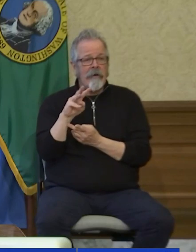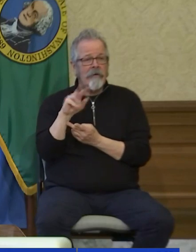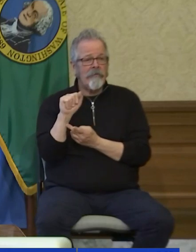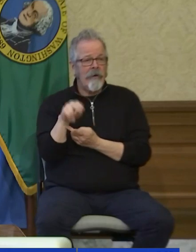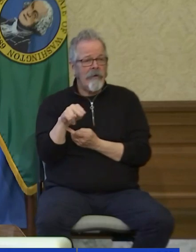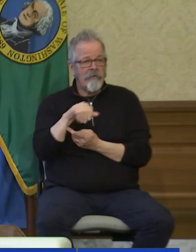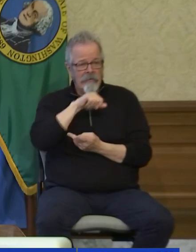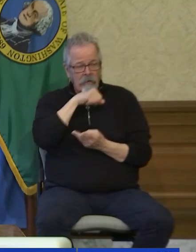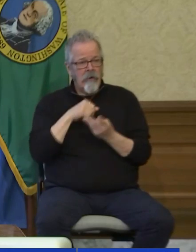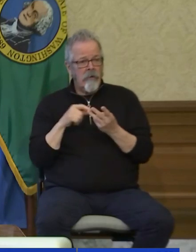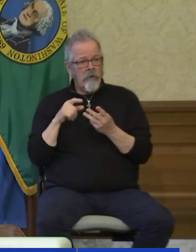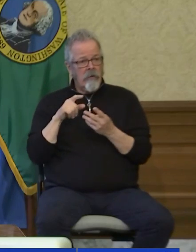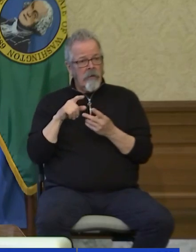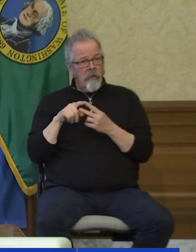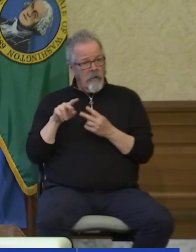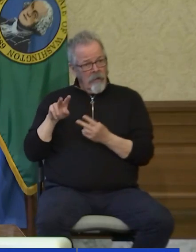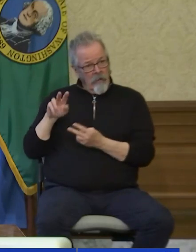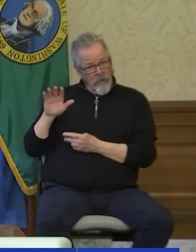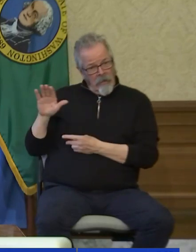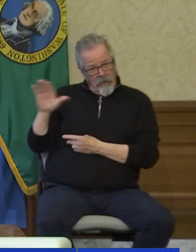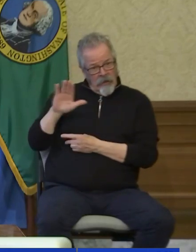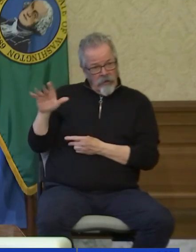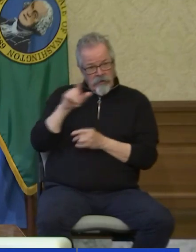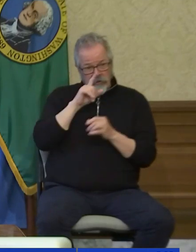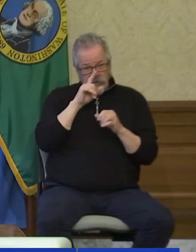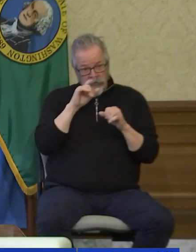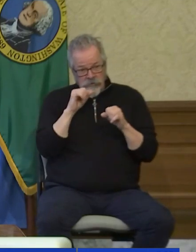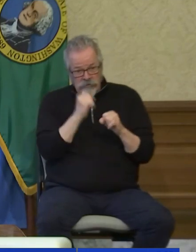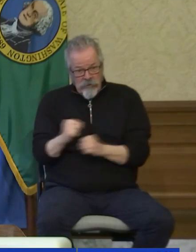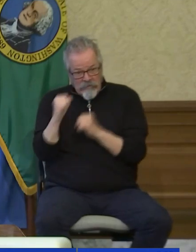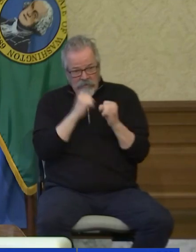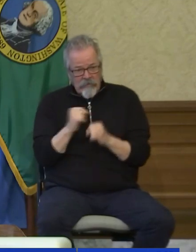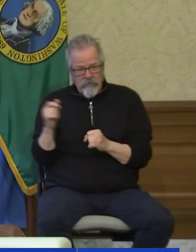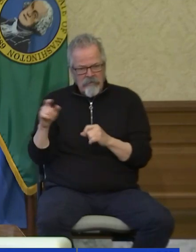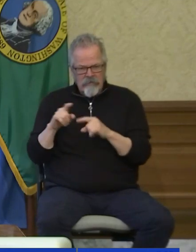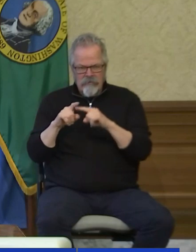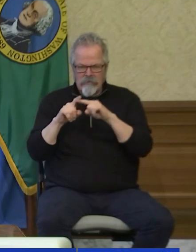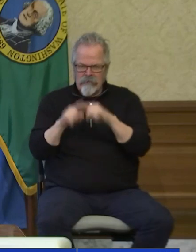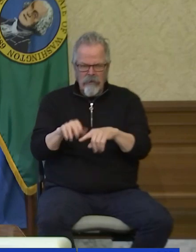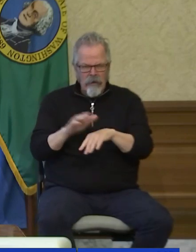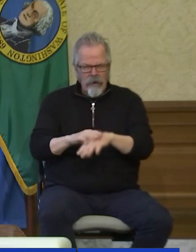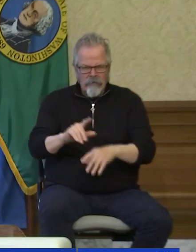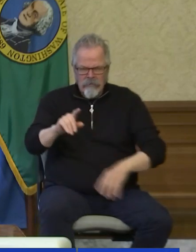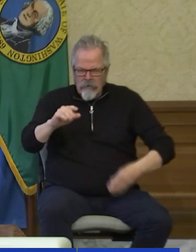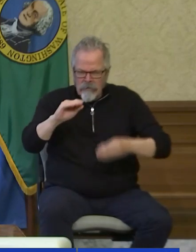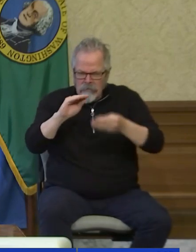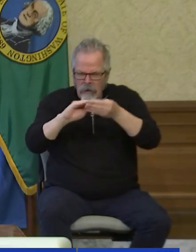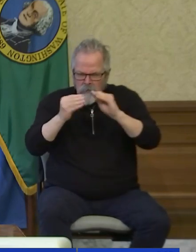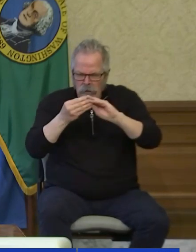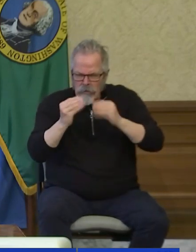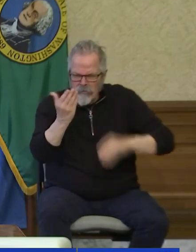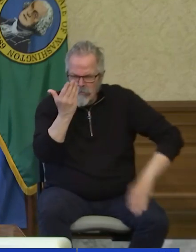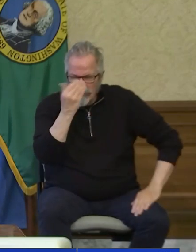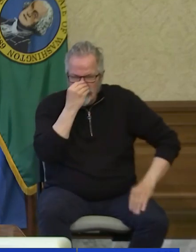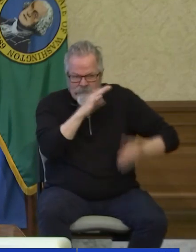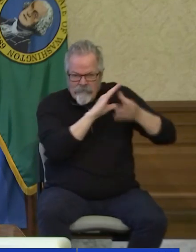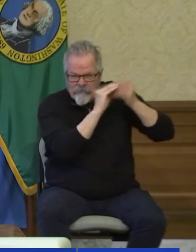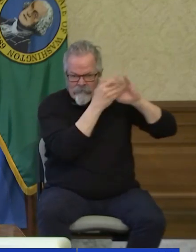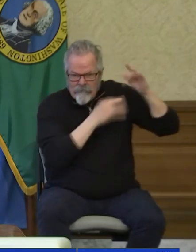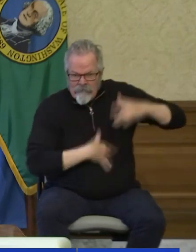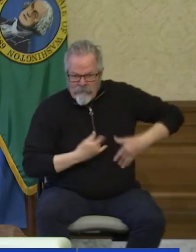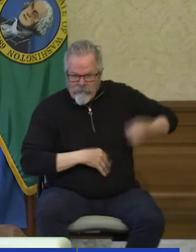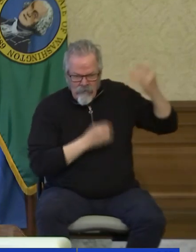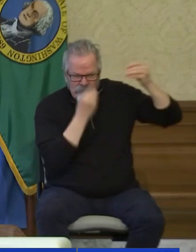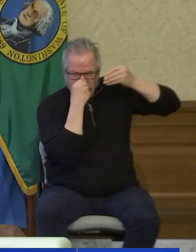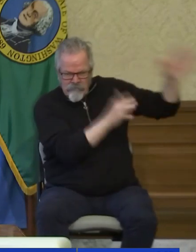Next question comes from Keith O'Connell. Governor, you've got a long list of businesses and activities and a timeline